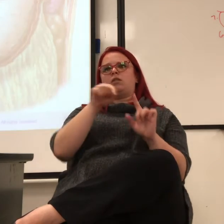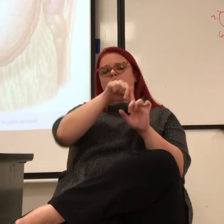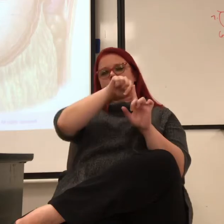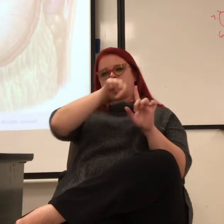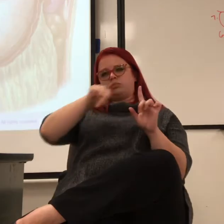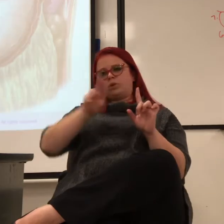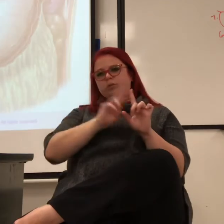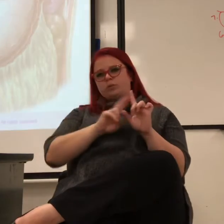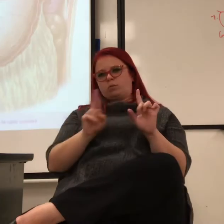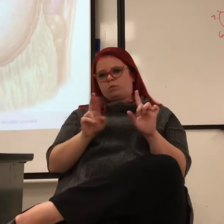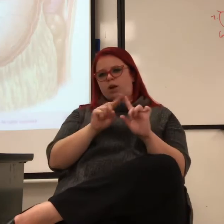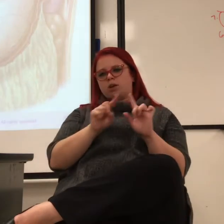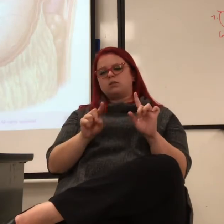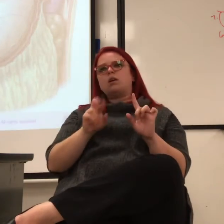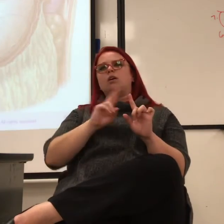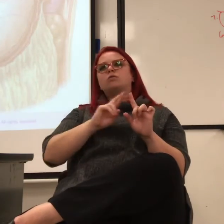right